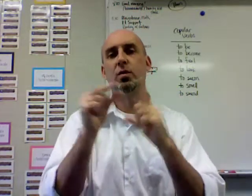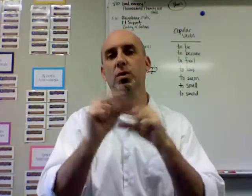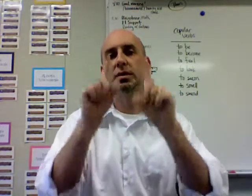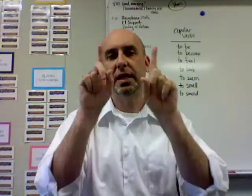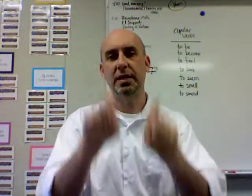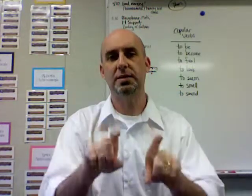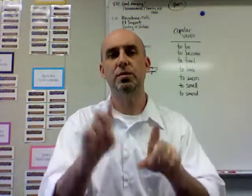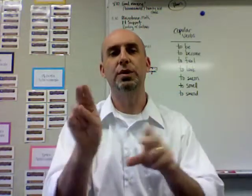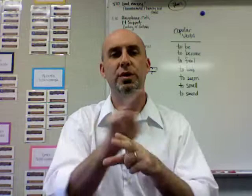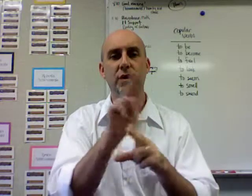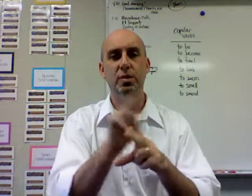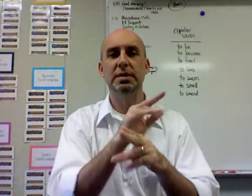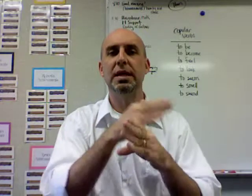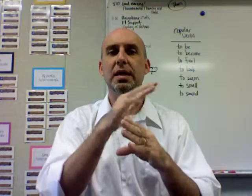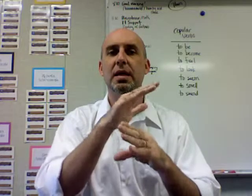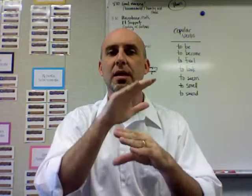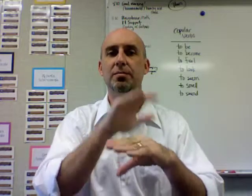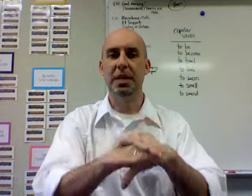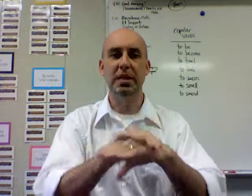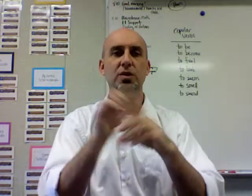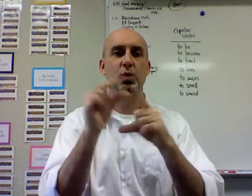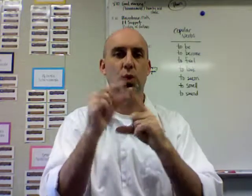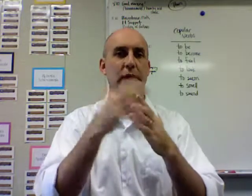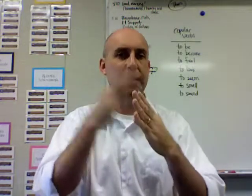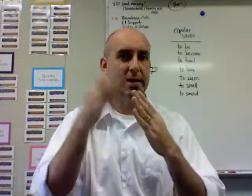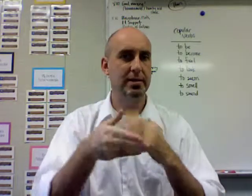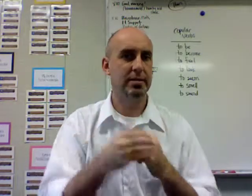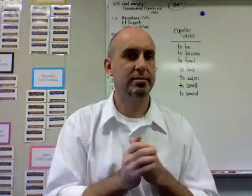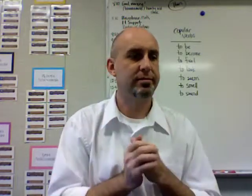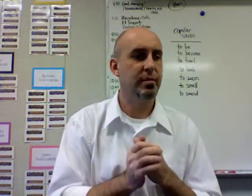word test, we're going to use the English word endings. Okay?